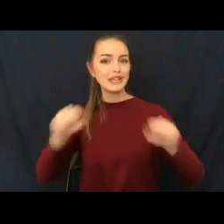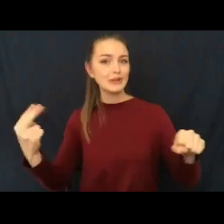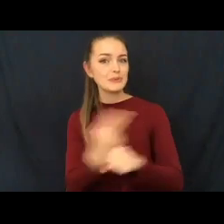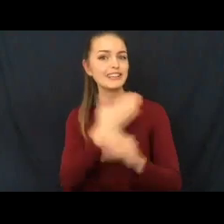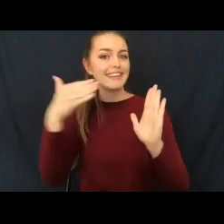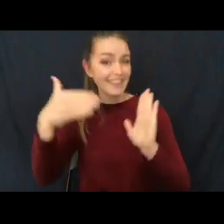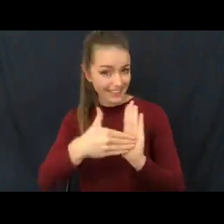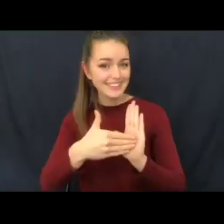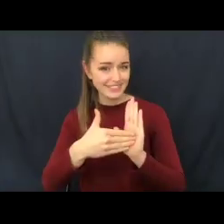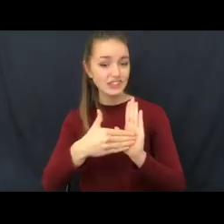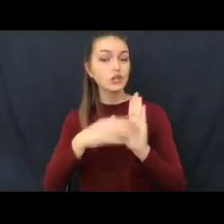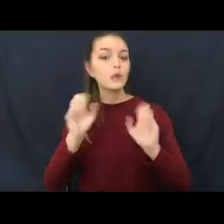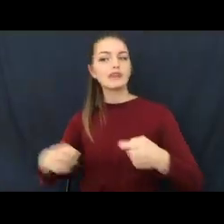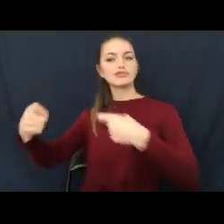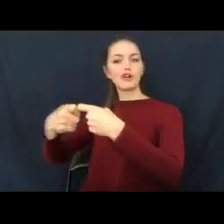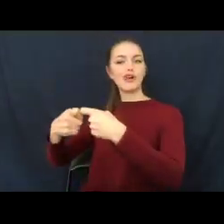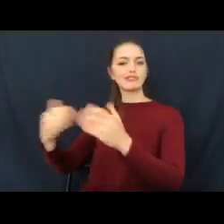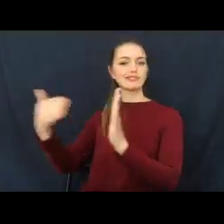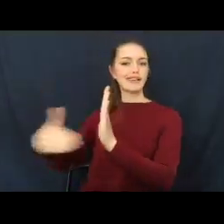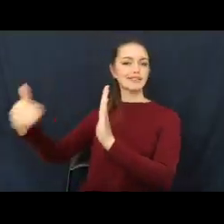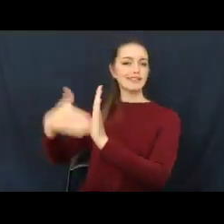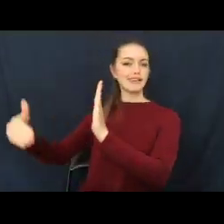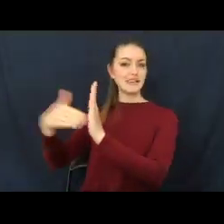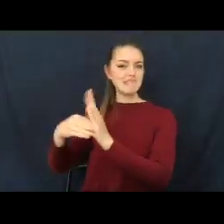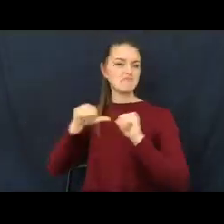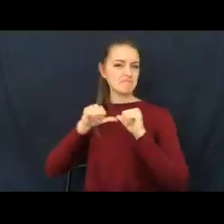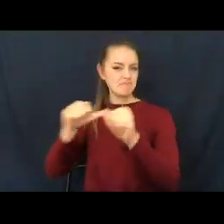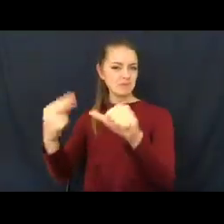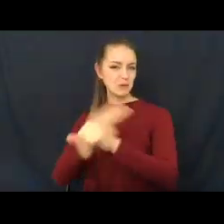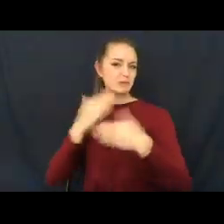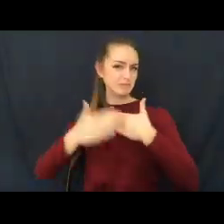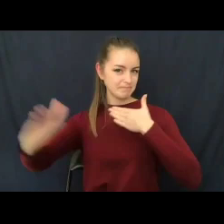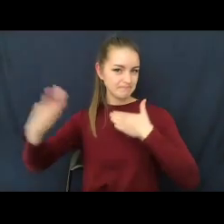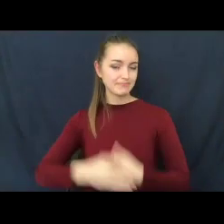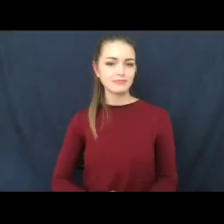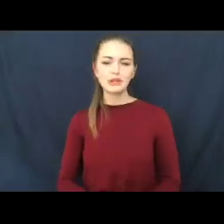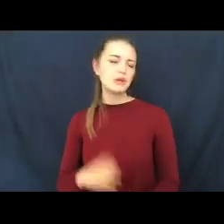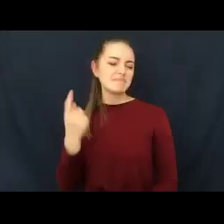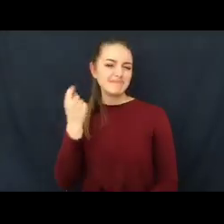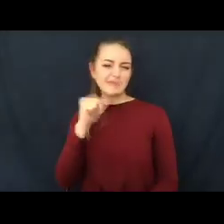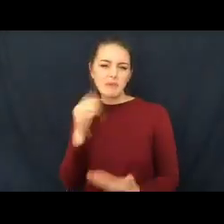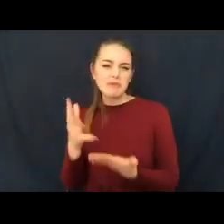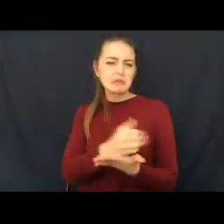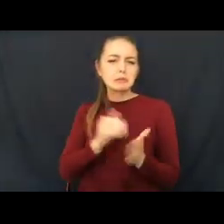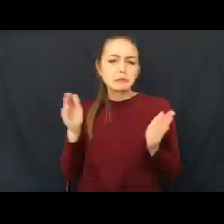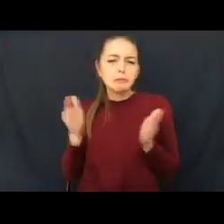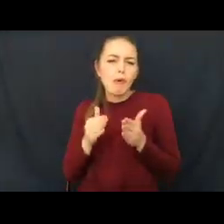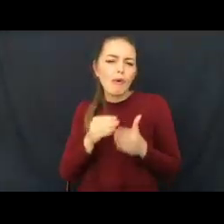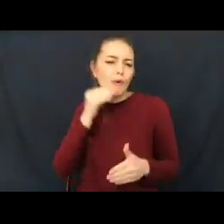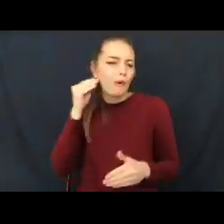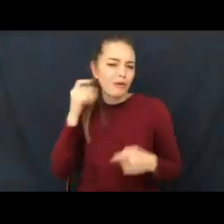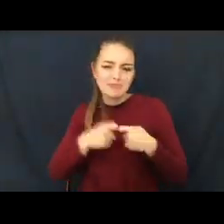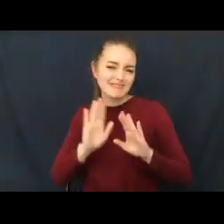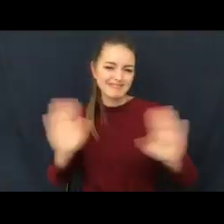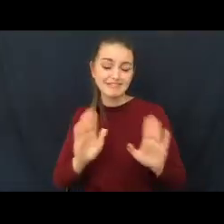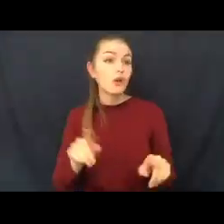can be recharged over and over again. So we're not collecting the small household batteries here. And